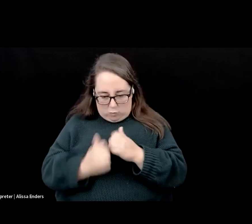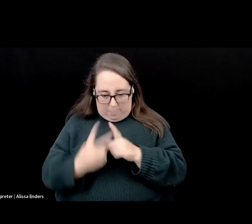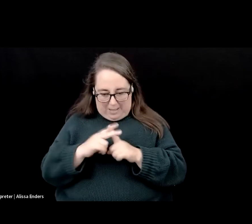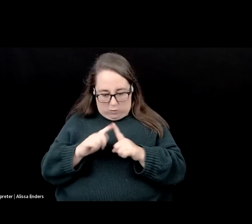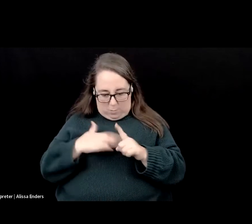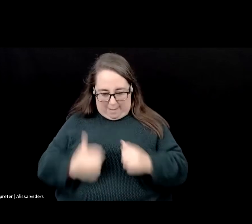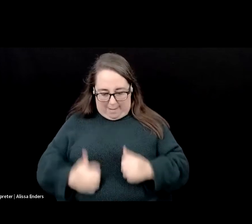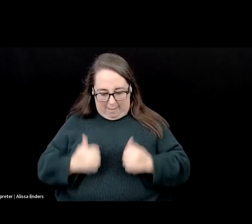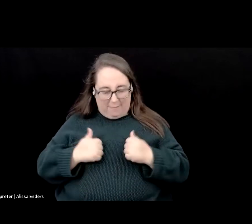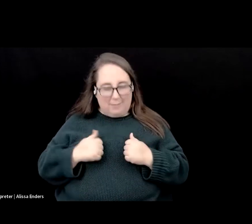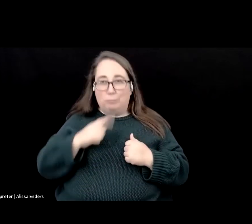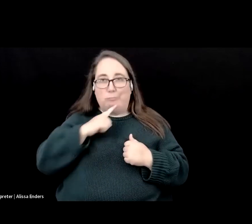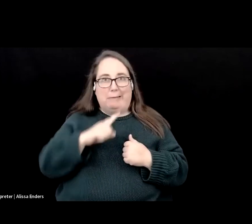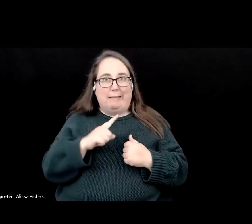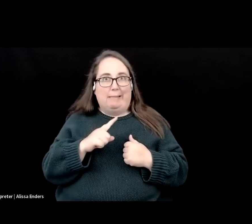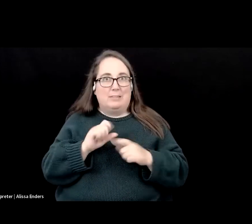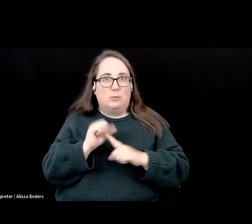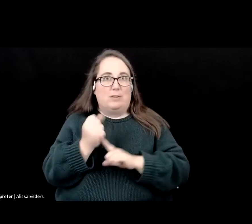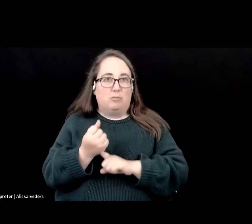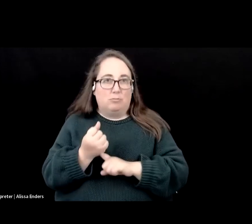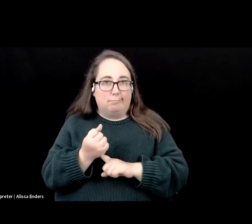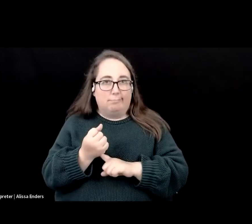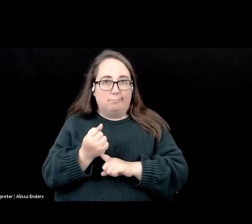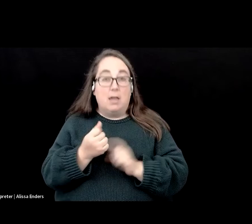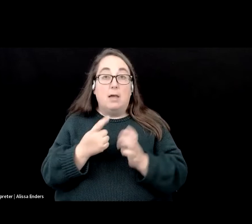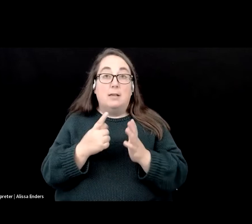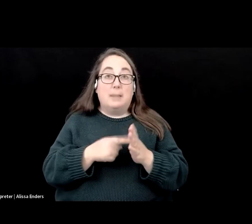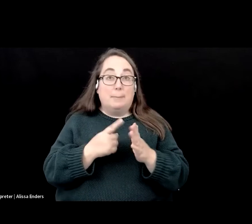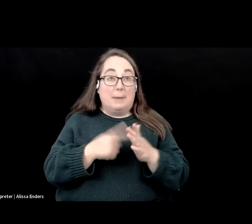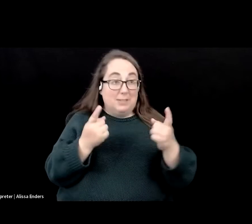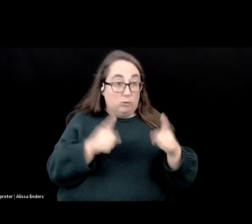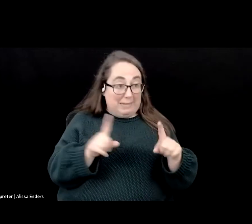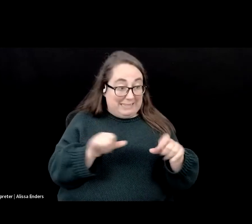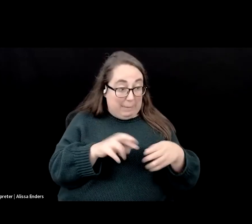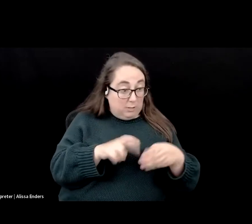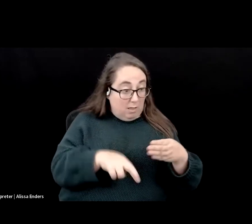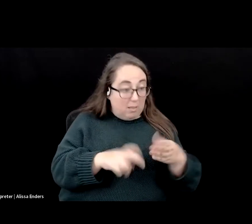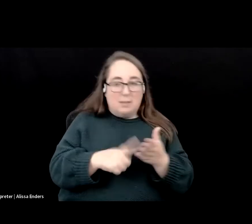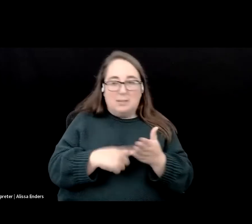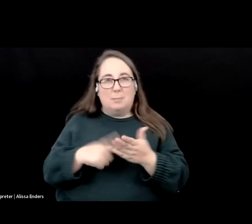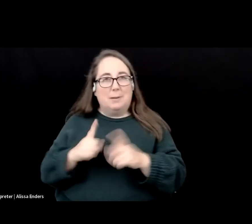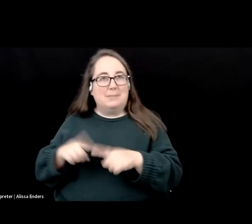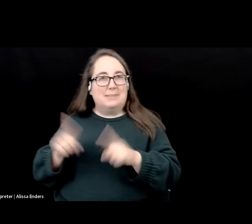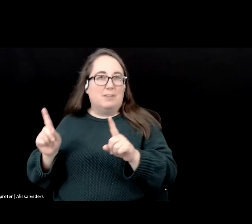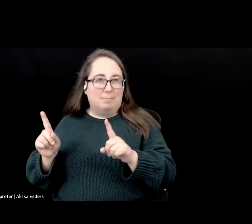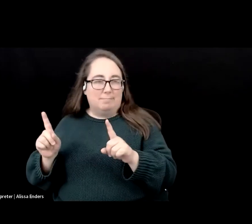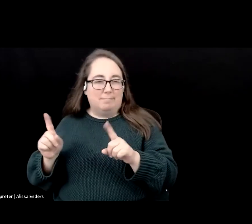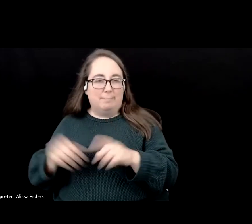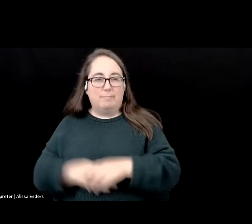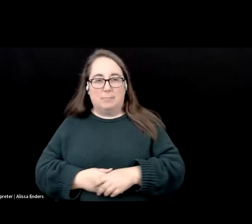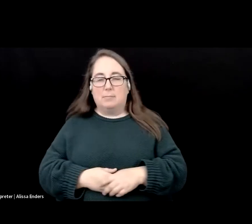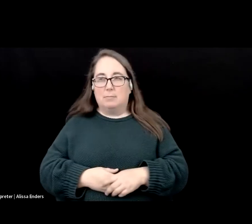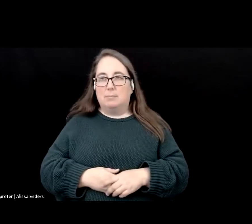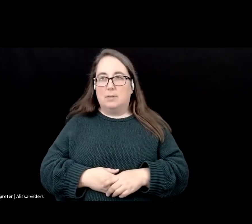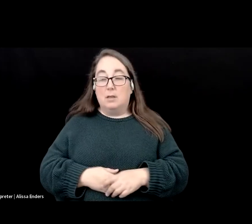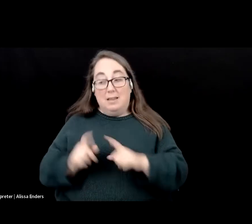concrete, messy cases, and they're coming to different conclusions. And different conclusions, we can understand why they come to different conclusions, whichever conclusion